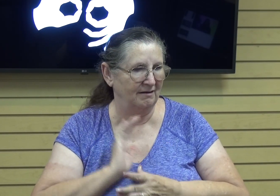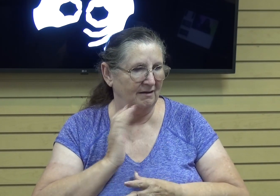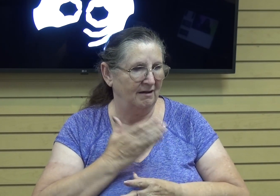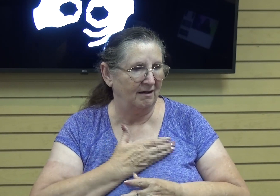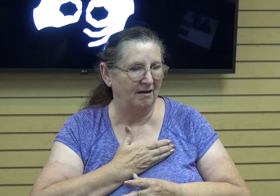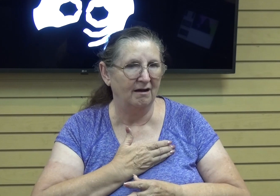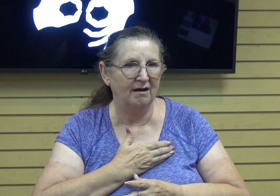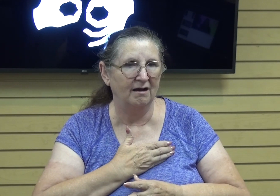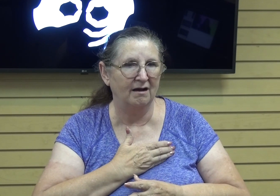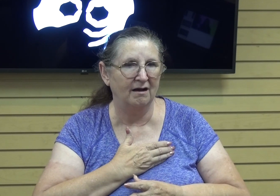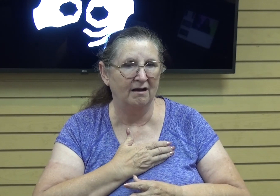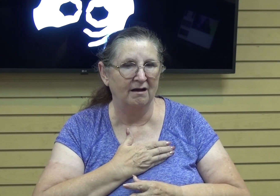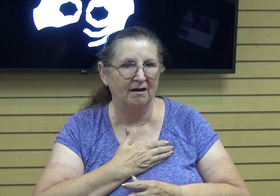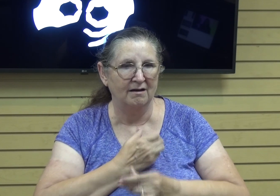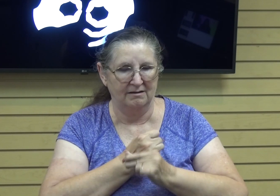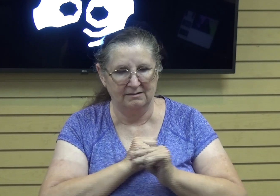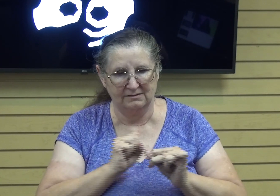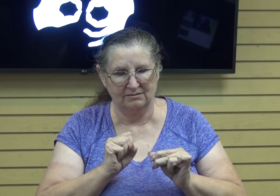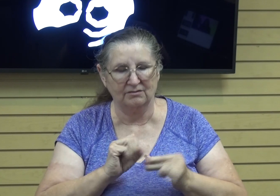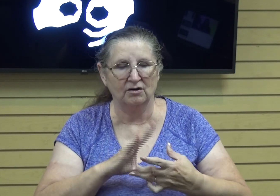our conversion, our story,